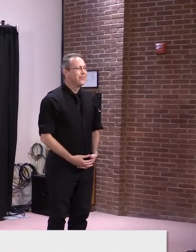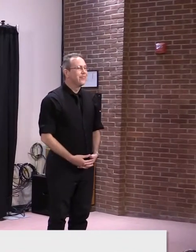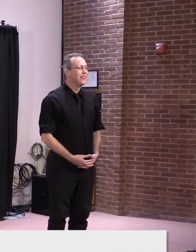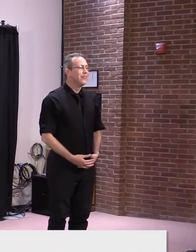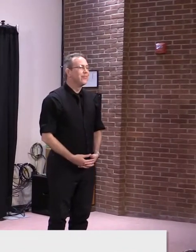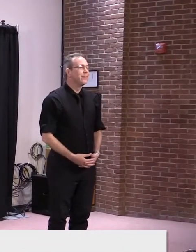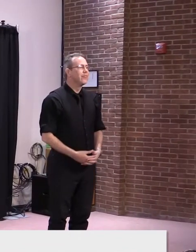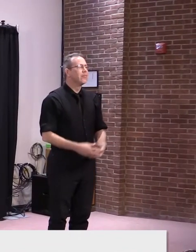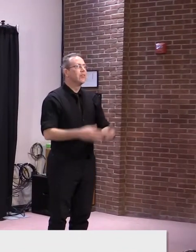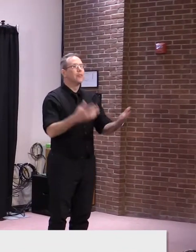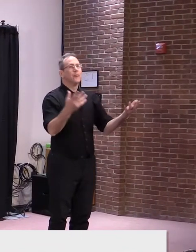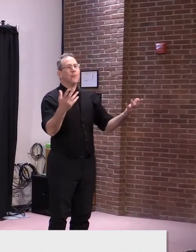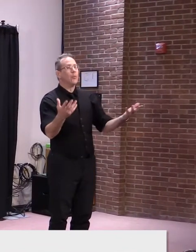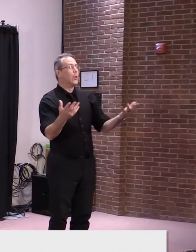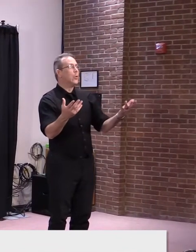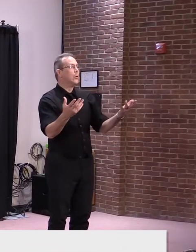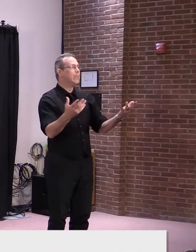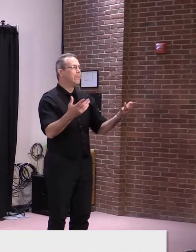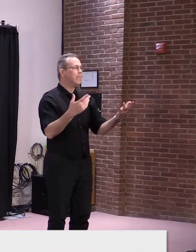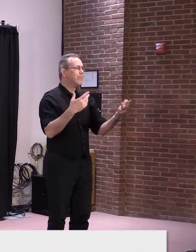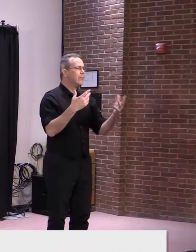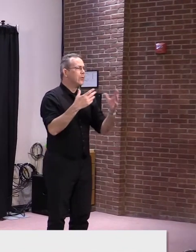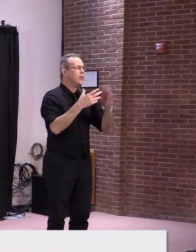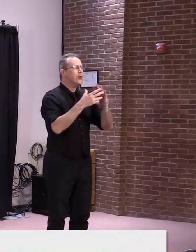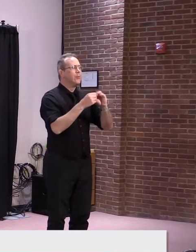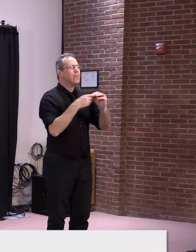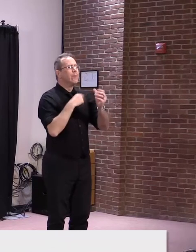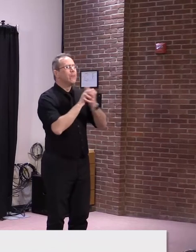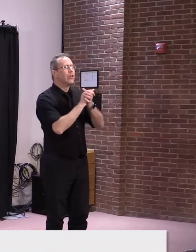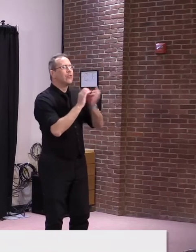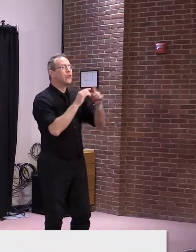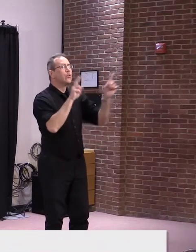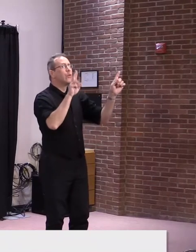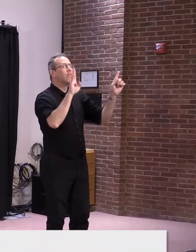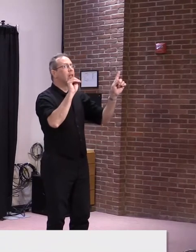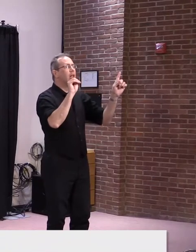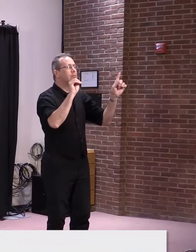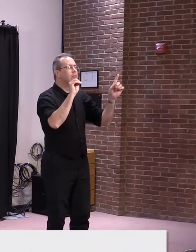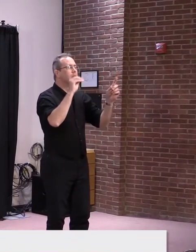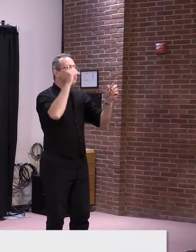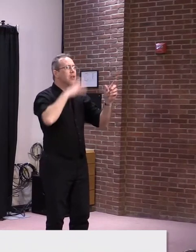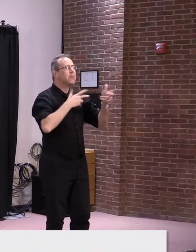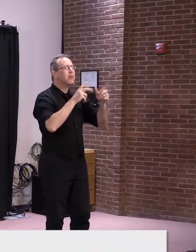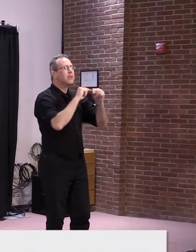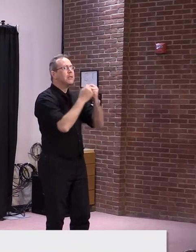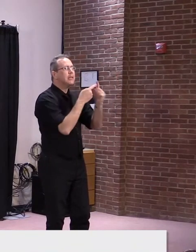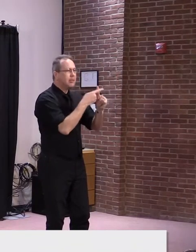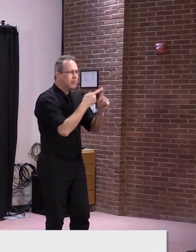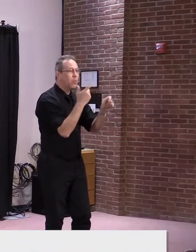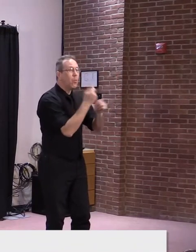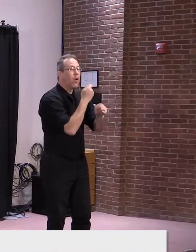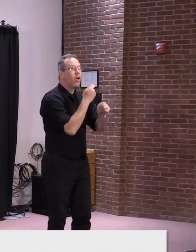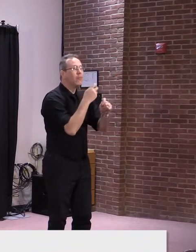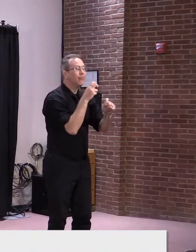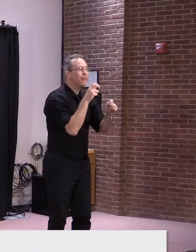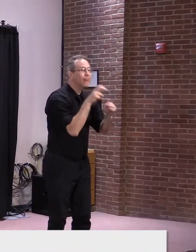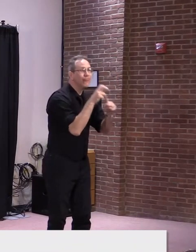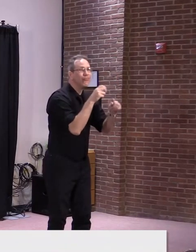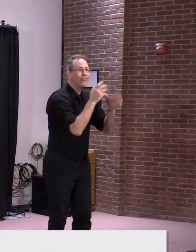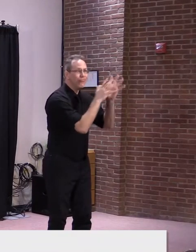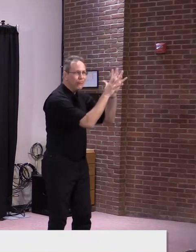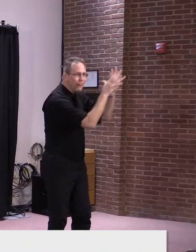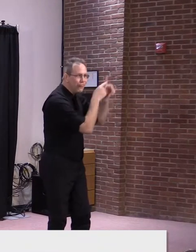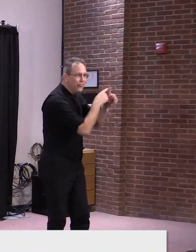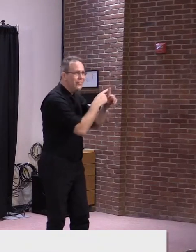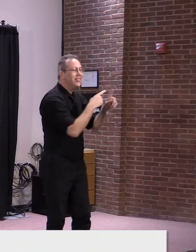First of all, I want to congratulate the UVM men's basketball team on winning the conference championship and making